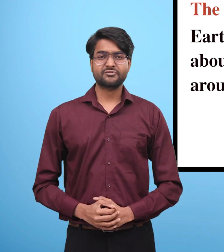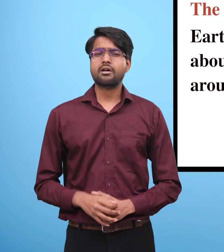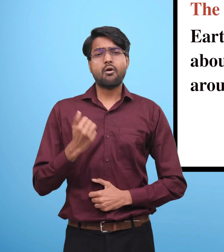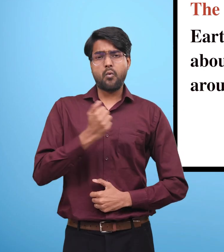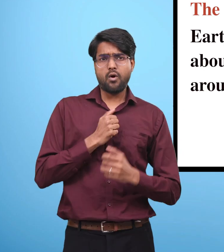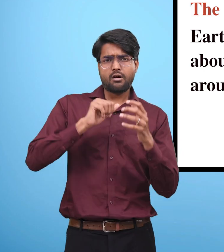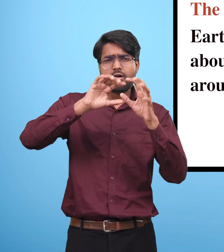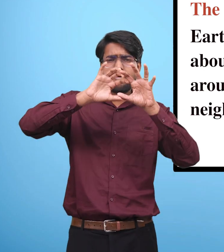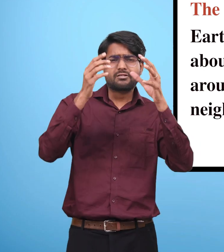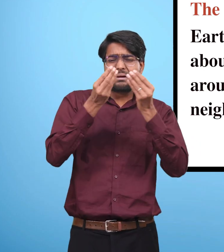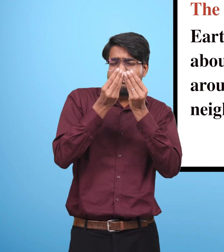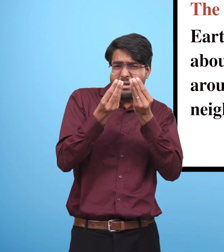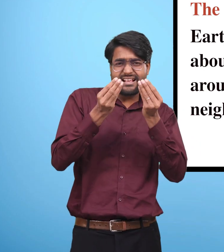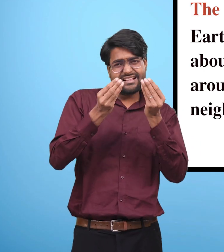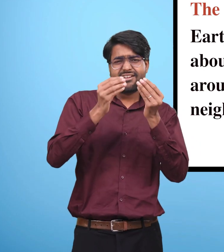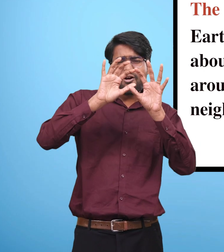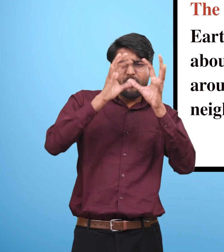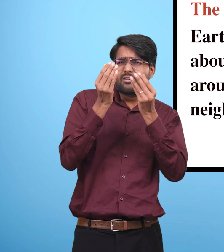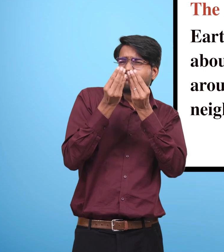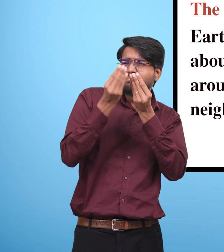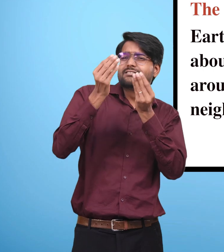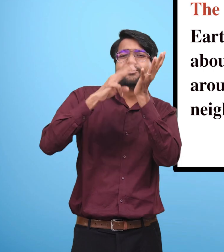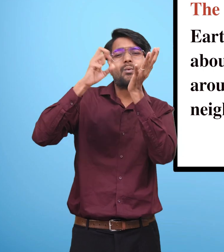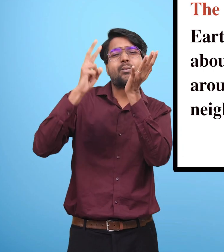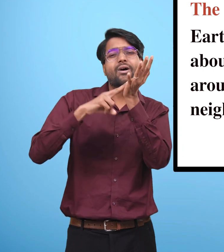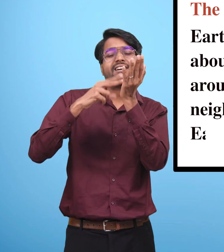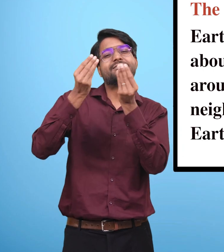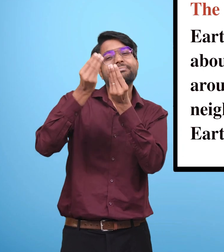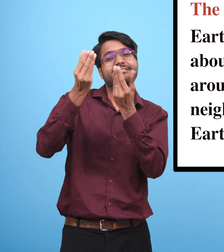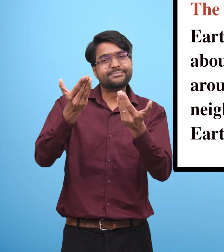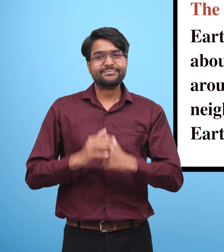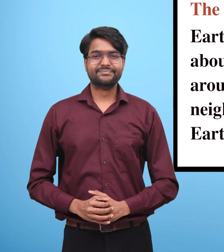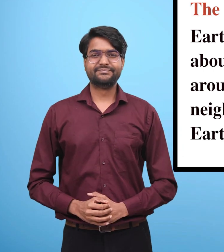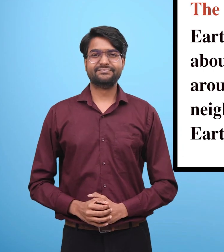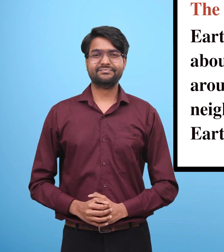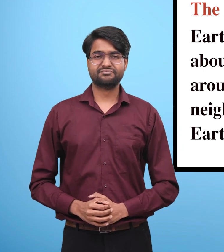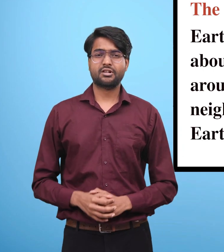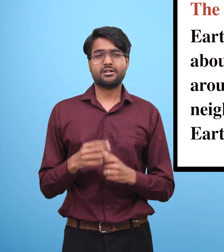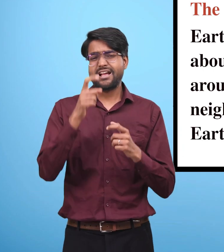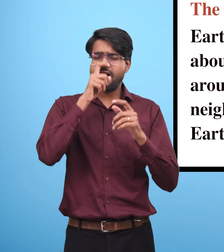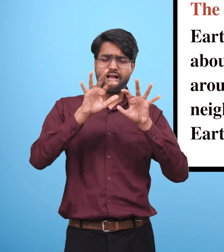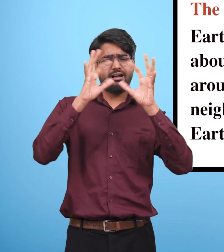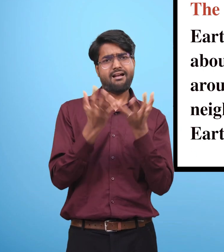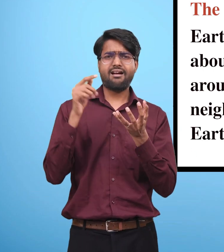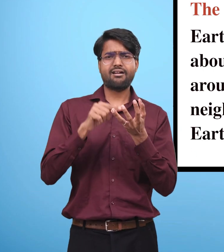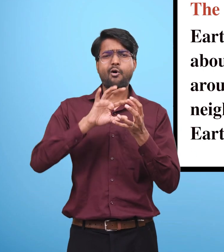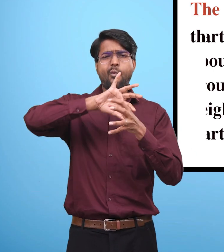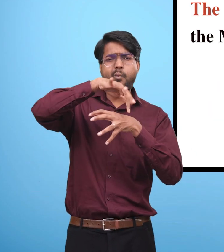It is our nearest neighbor in the space. Unlike on Earth, there is hardly any atmosphere on the